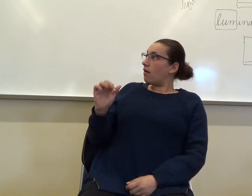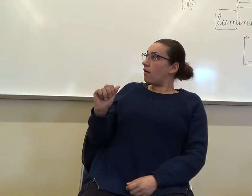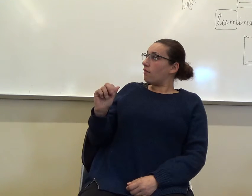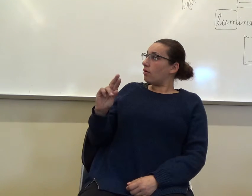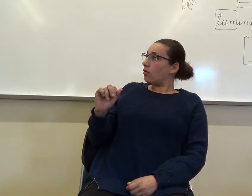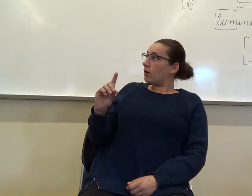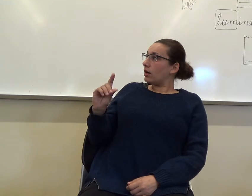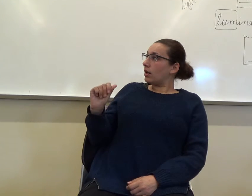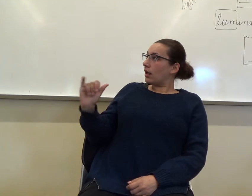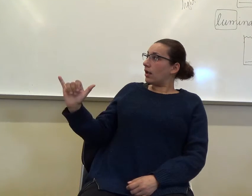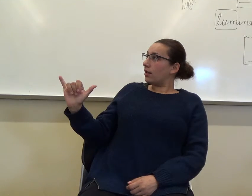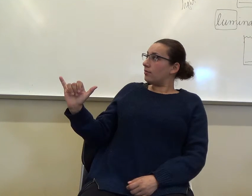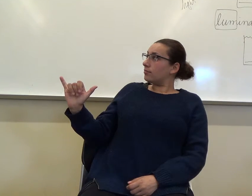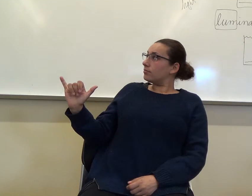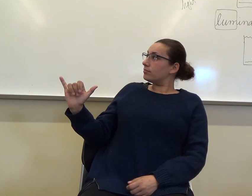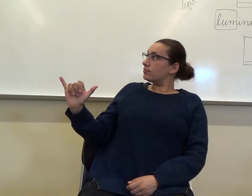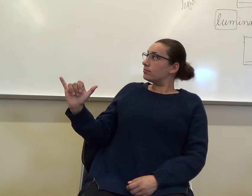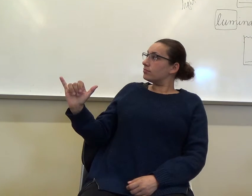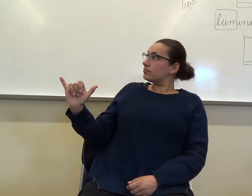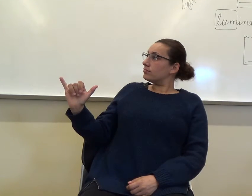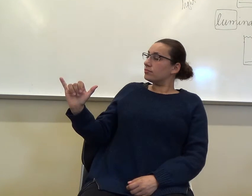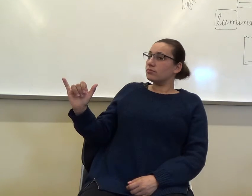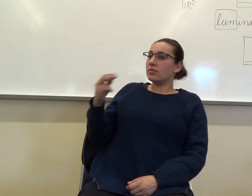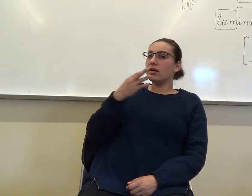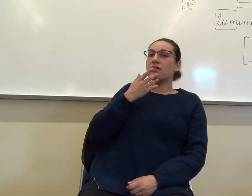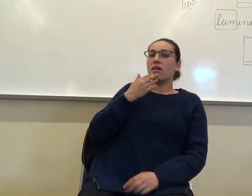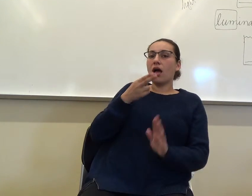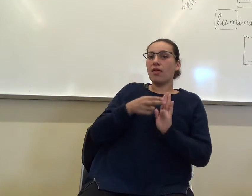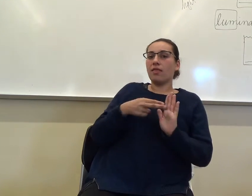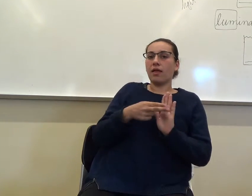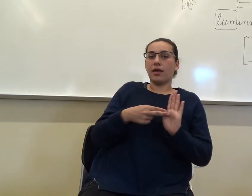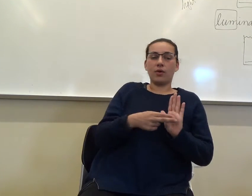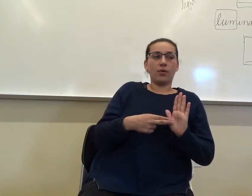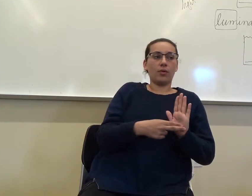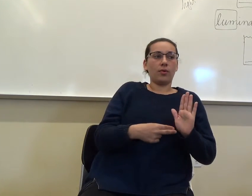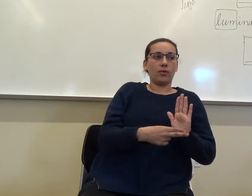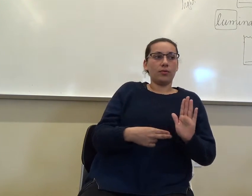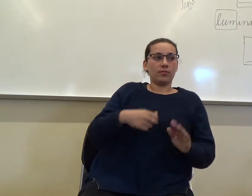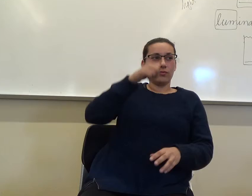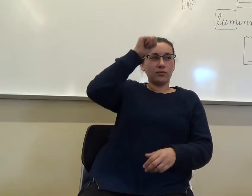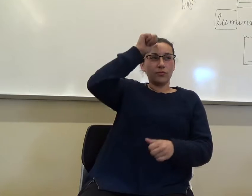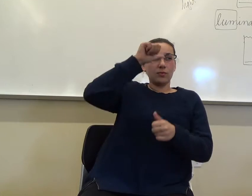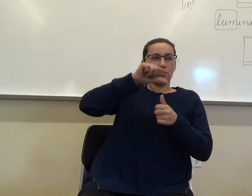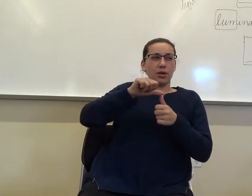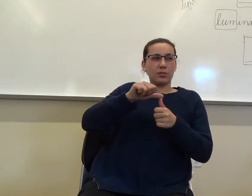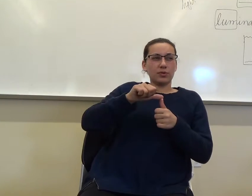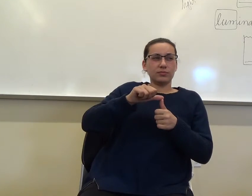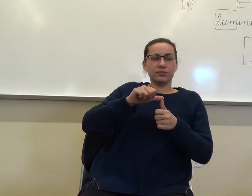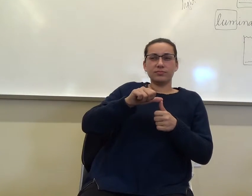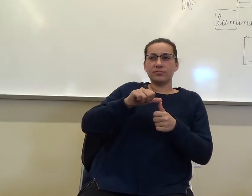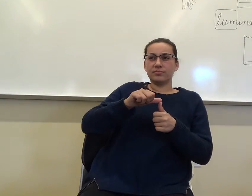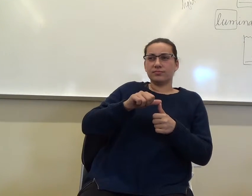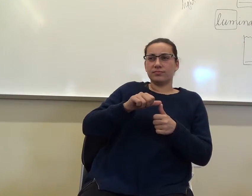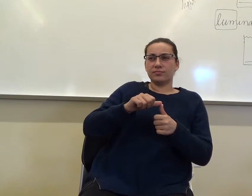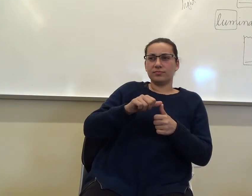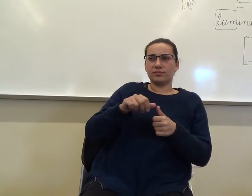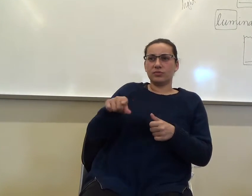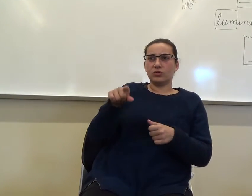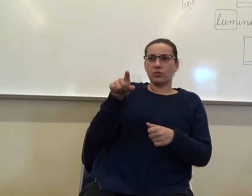And let me get my highlighter out. And again, on this one, remember that you do need to be doing